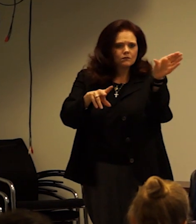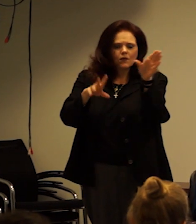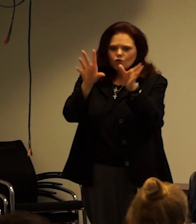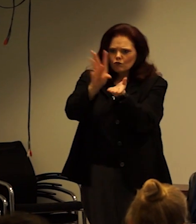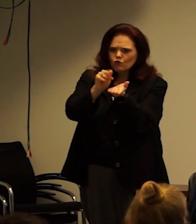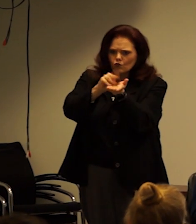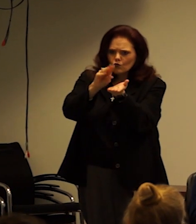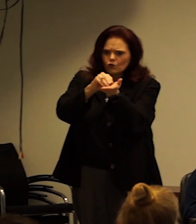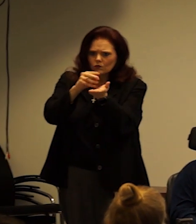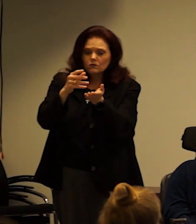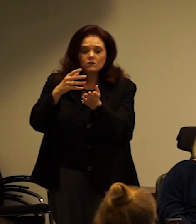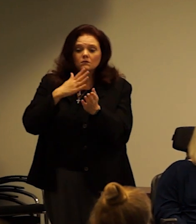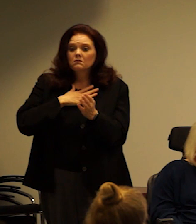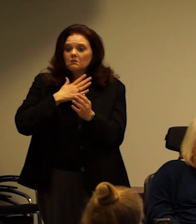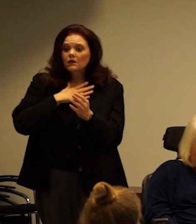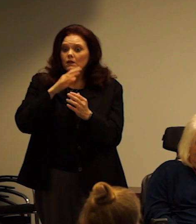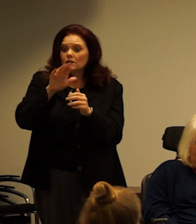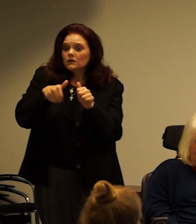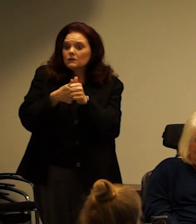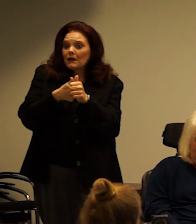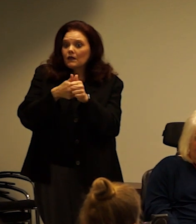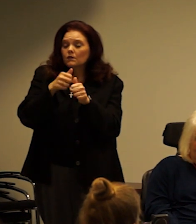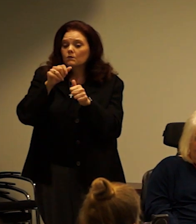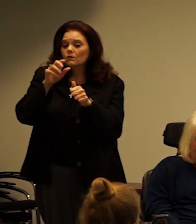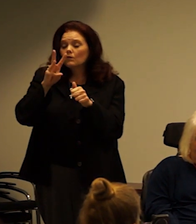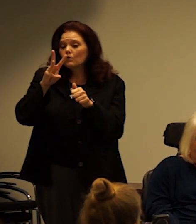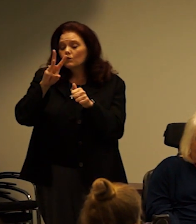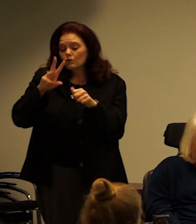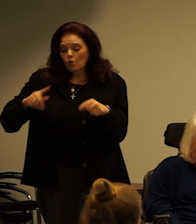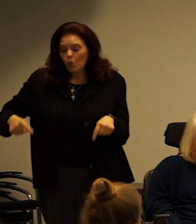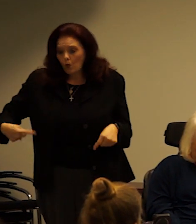Oh, look, this is my spare wheelchair that I need sometimes.